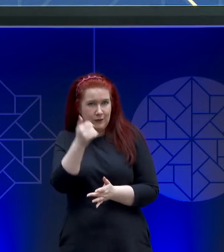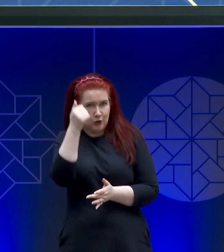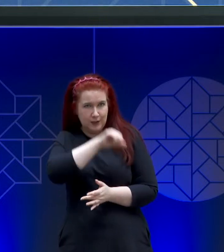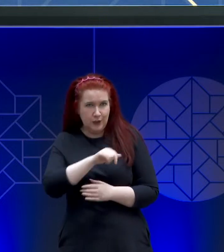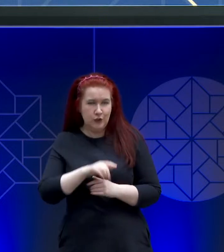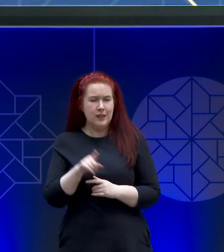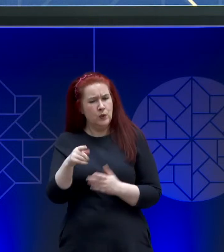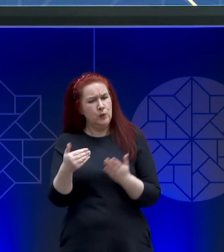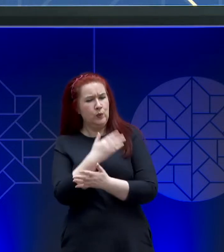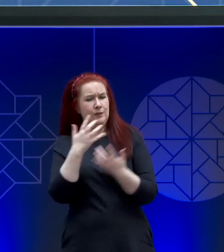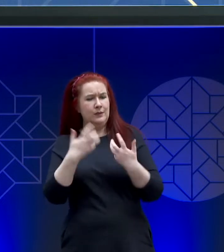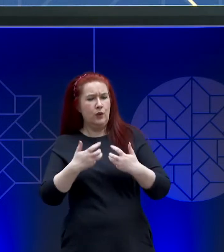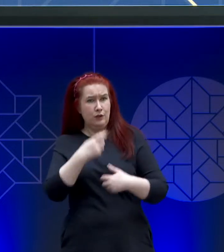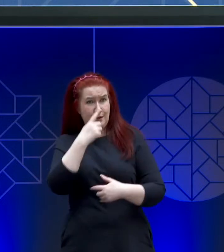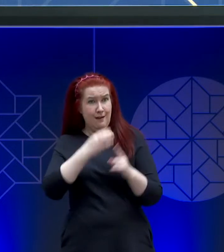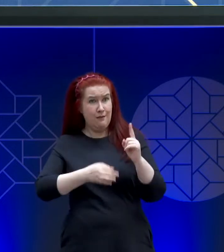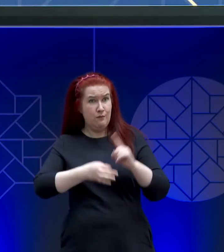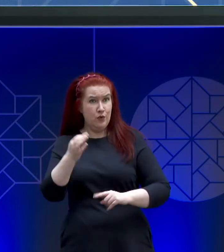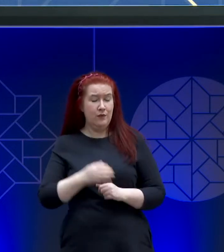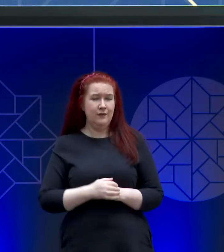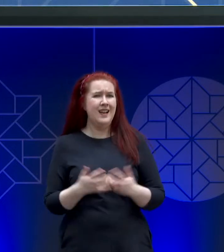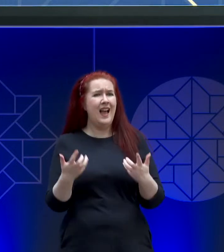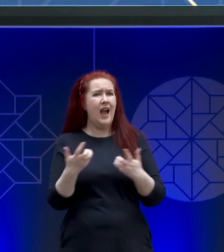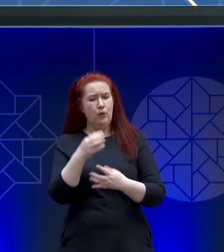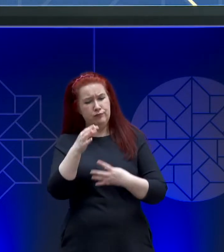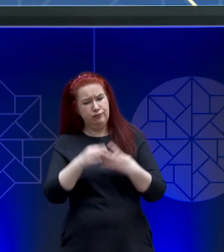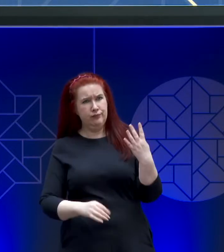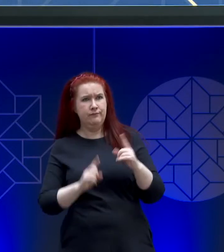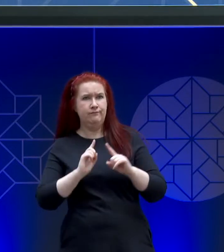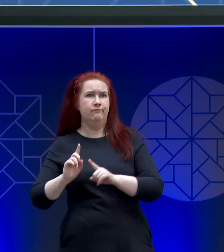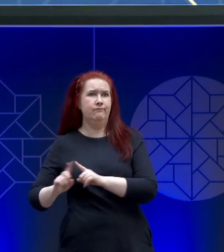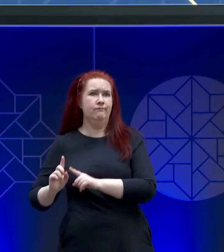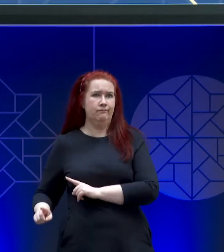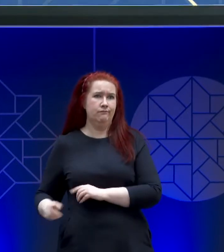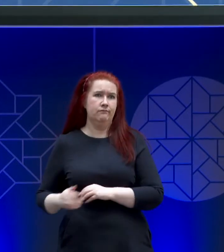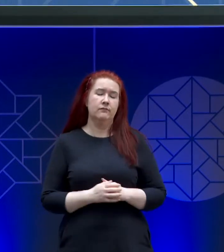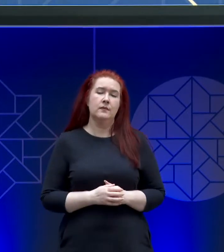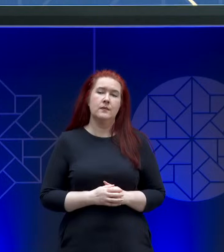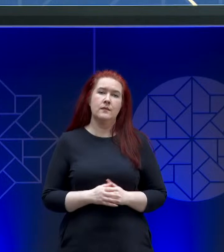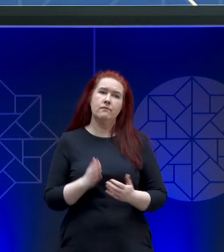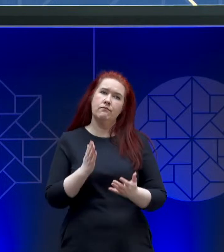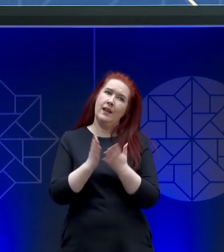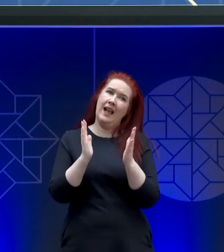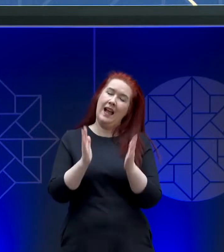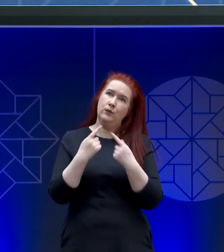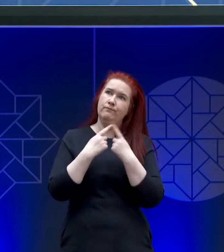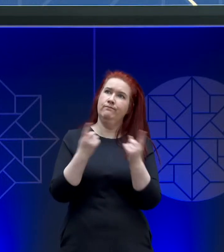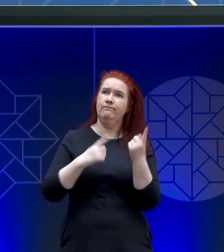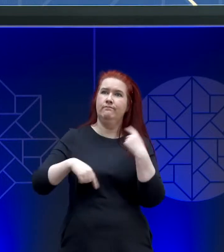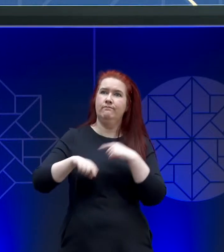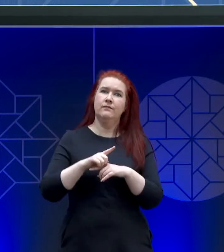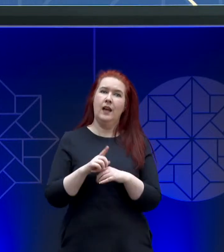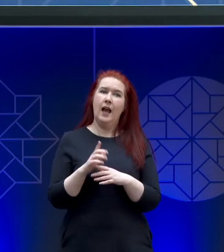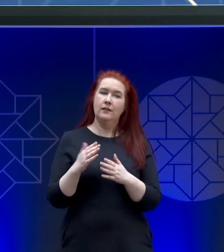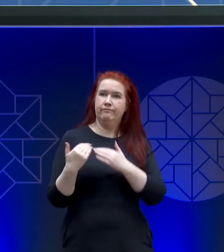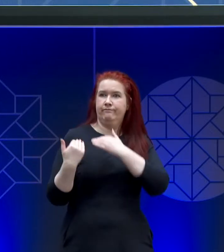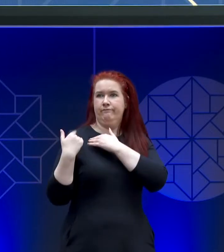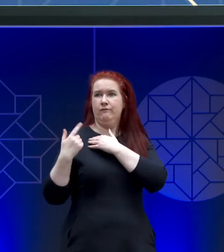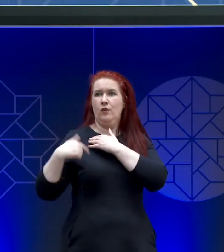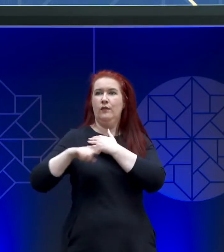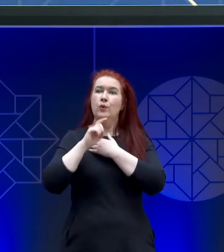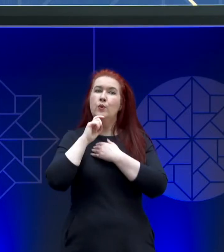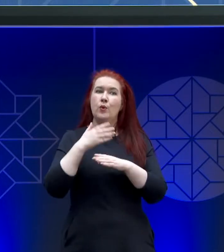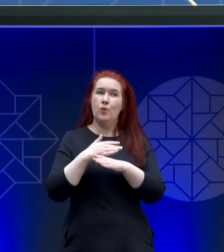things. And to do that, we do a number of different things. So it would be remiss of me, on behalf of everyone who works here, not to just take